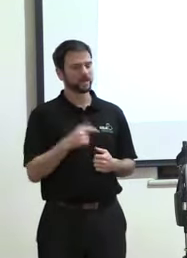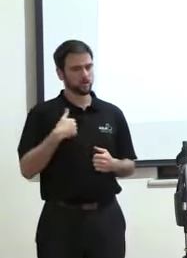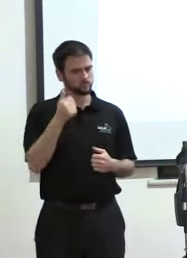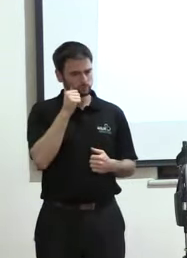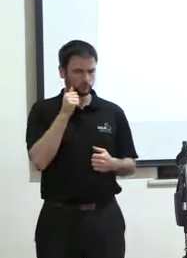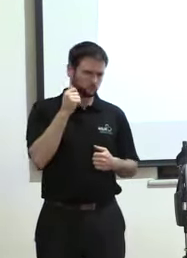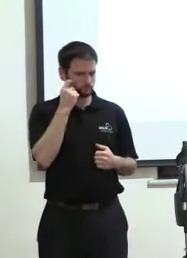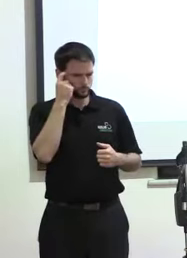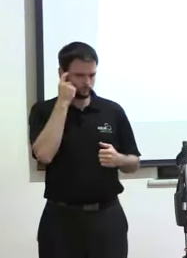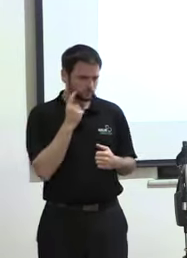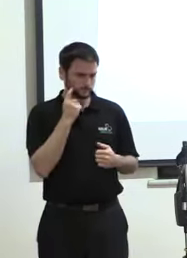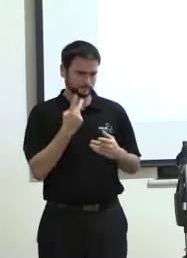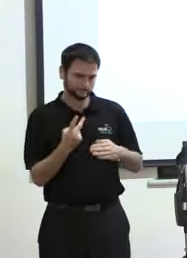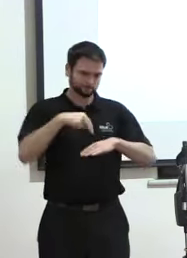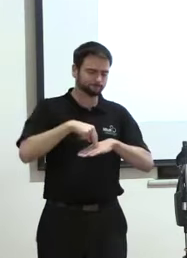well.